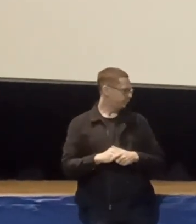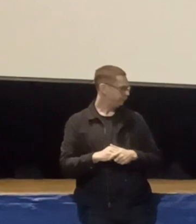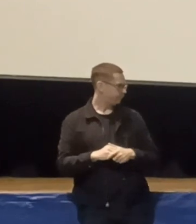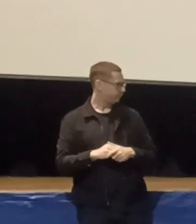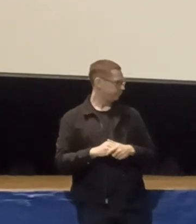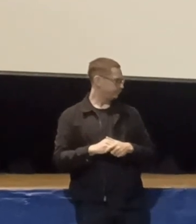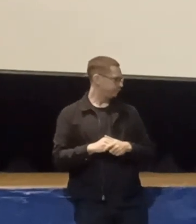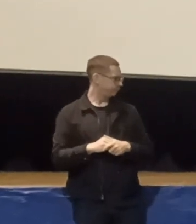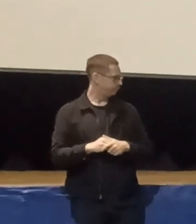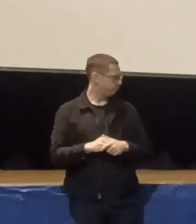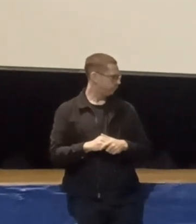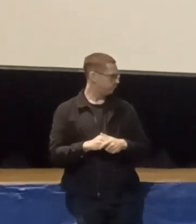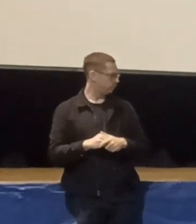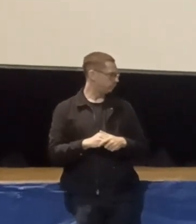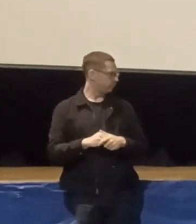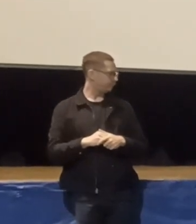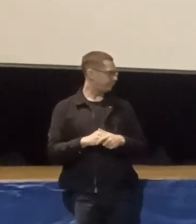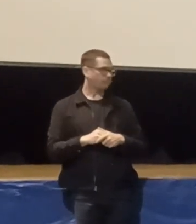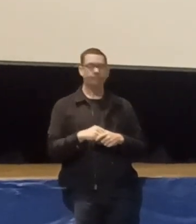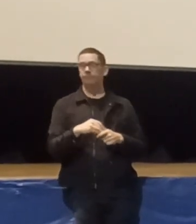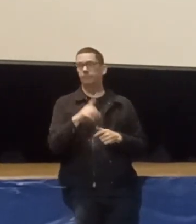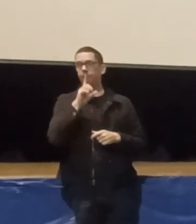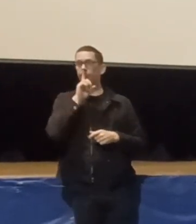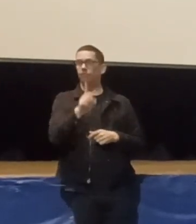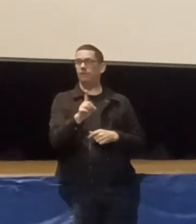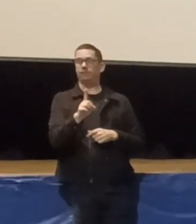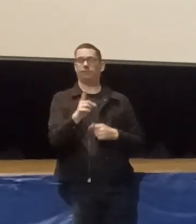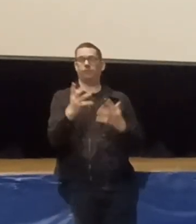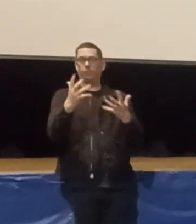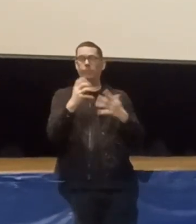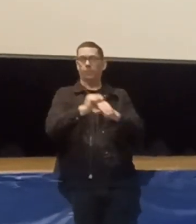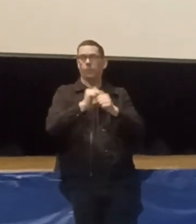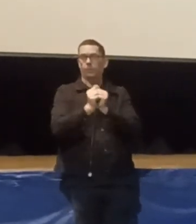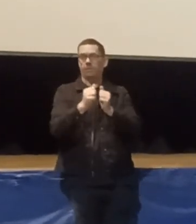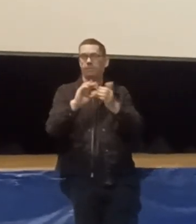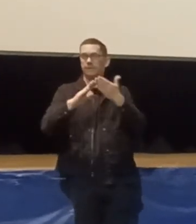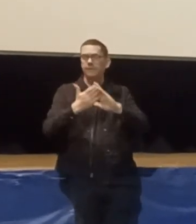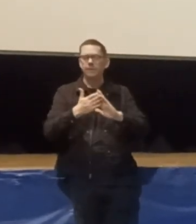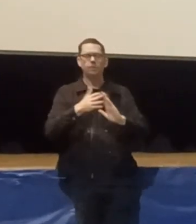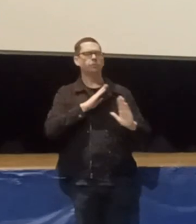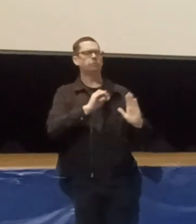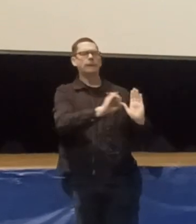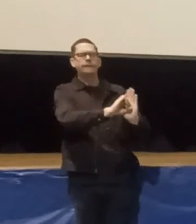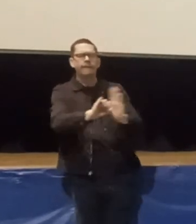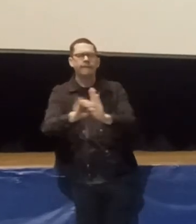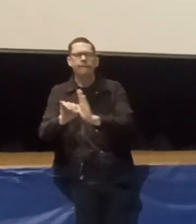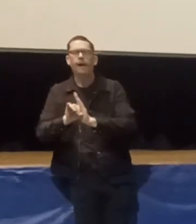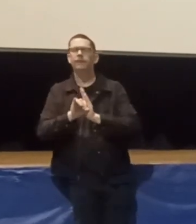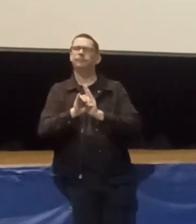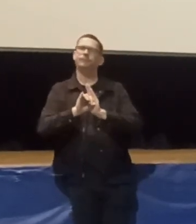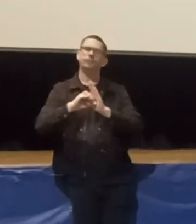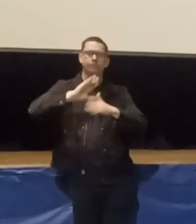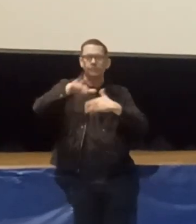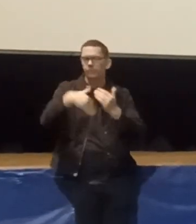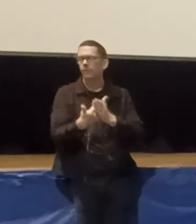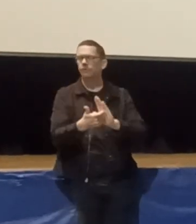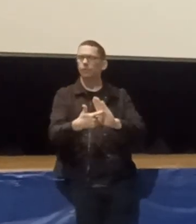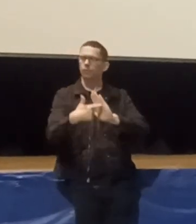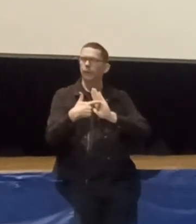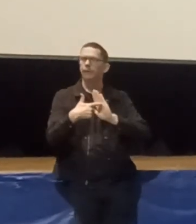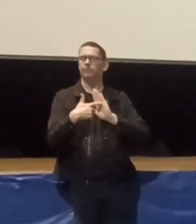discussed, and really work with the city to identify all of the